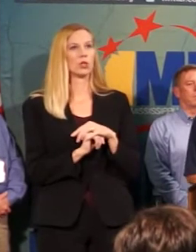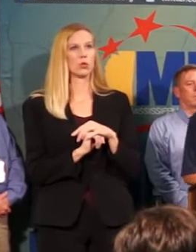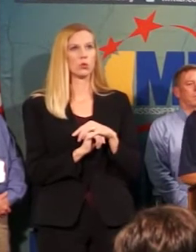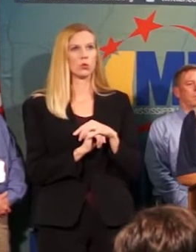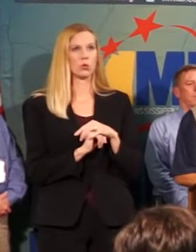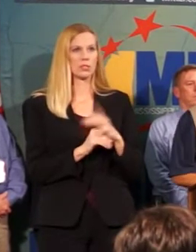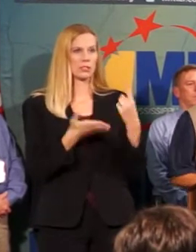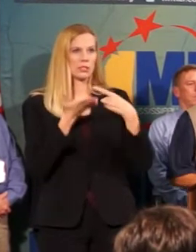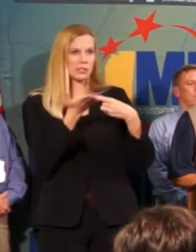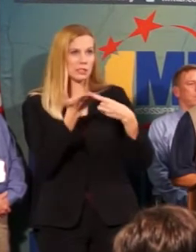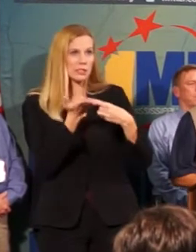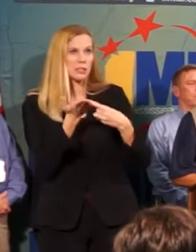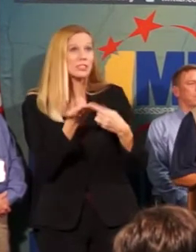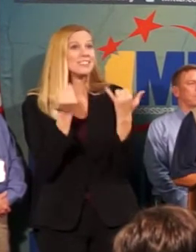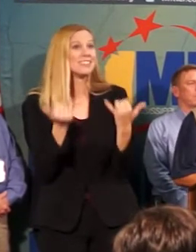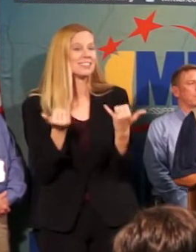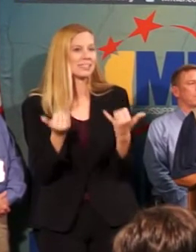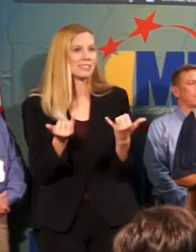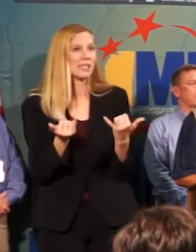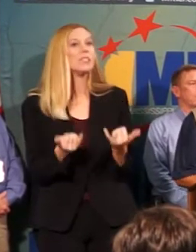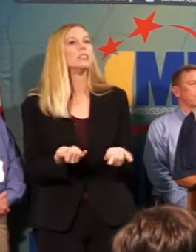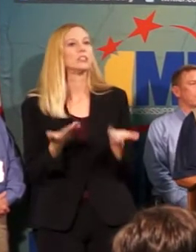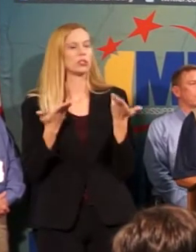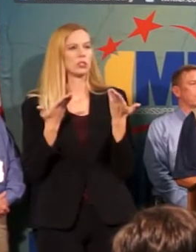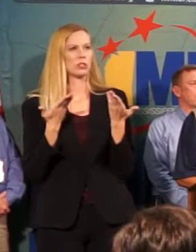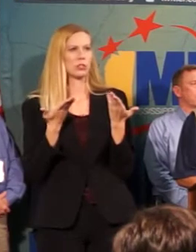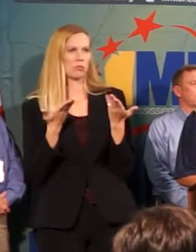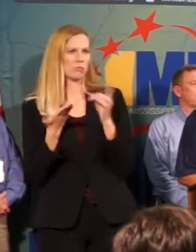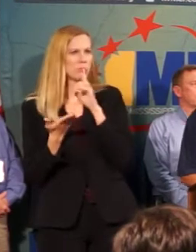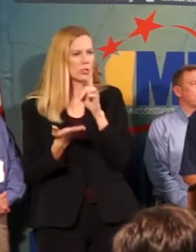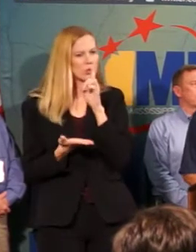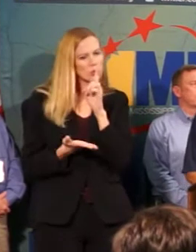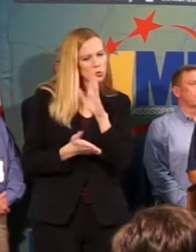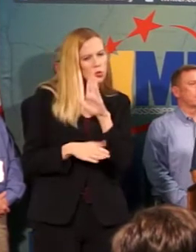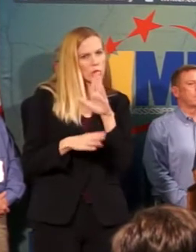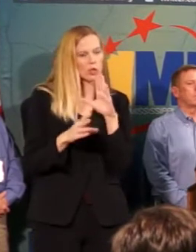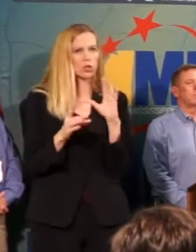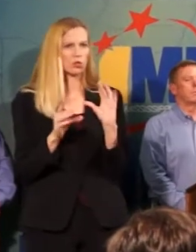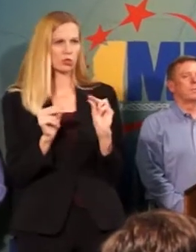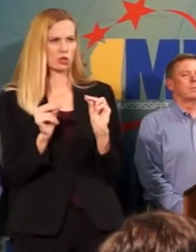tabletop situation today so that we might be able to make certain there are no